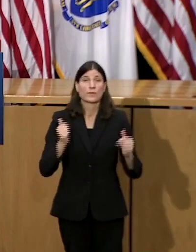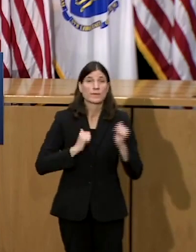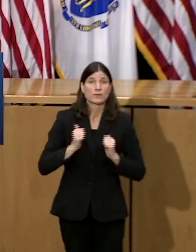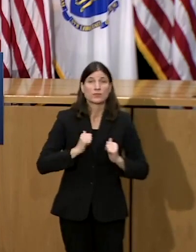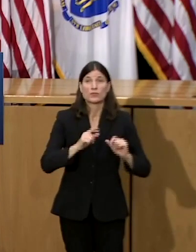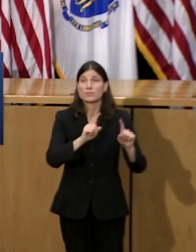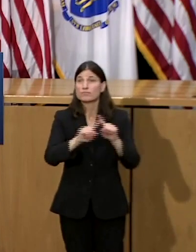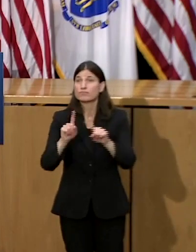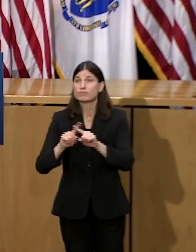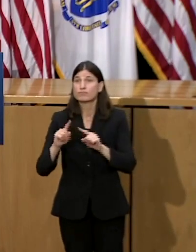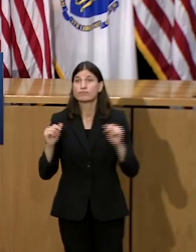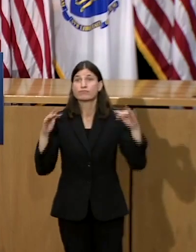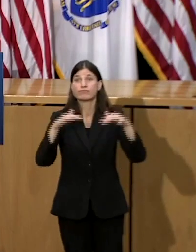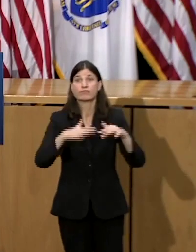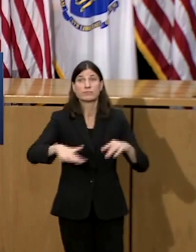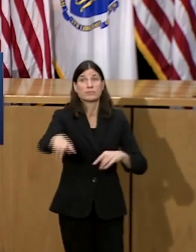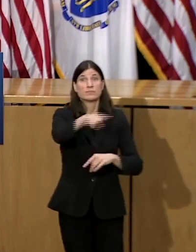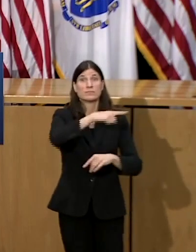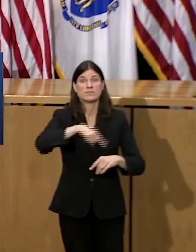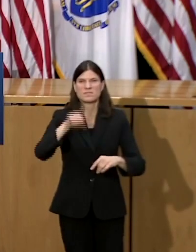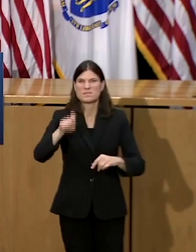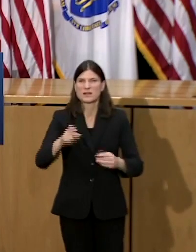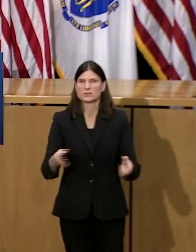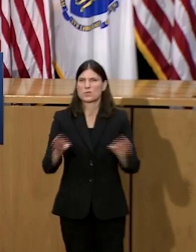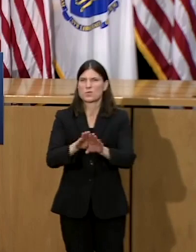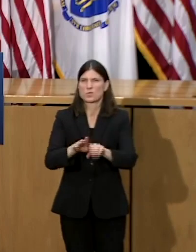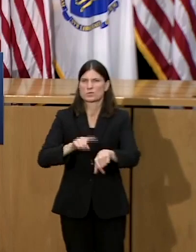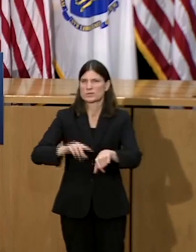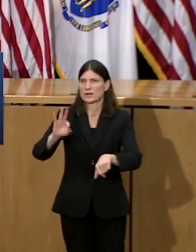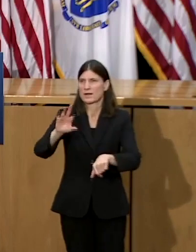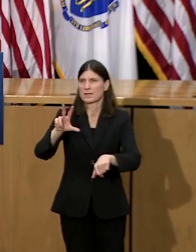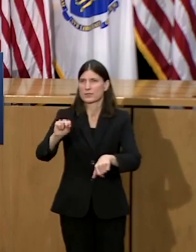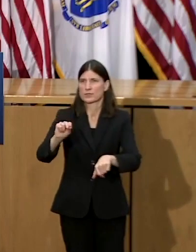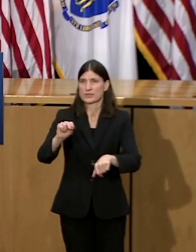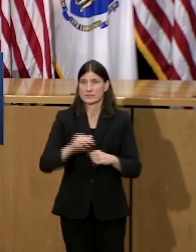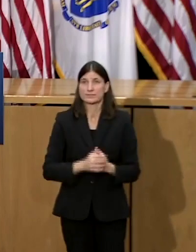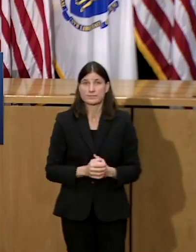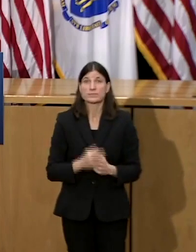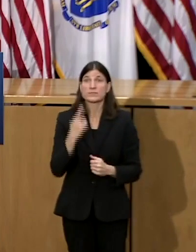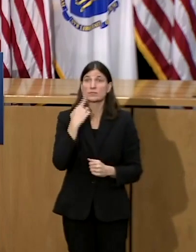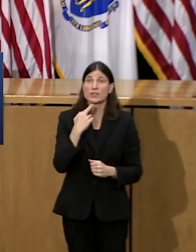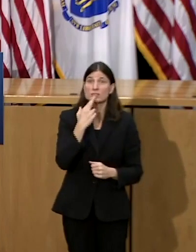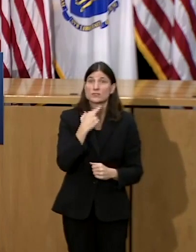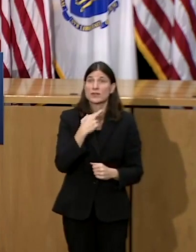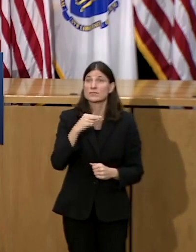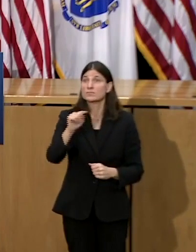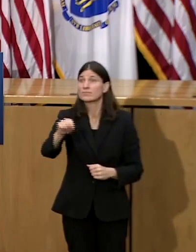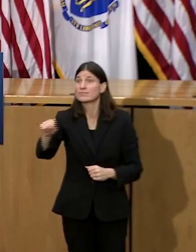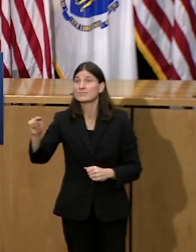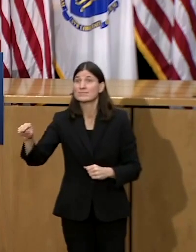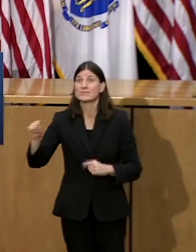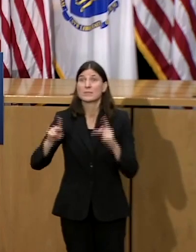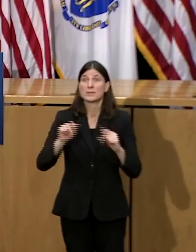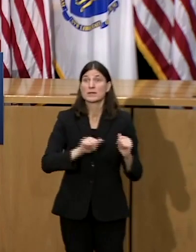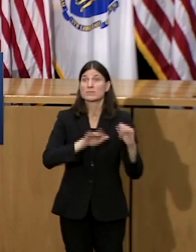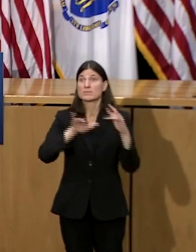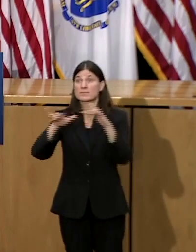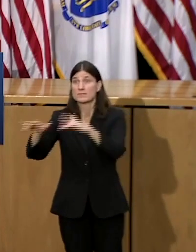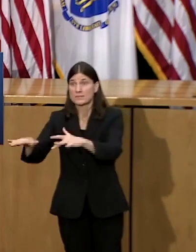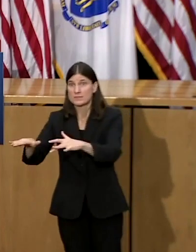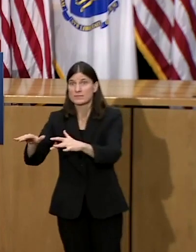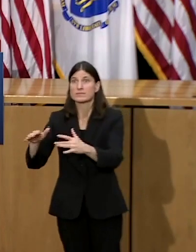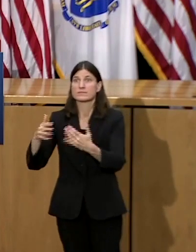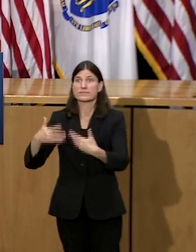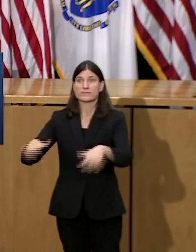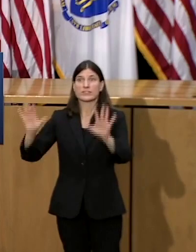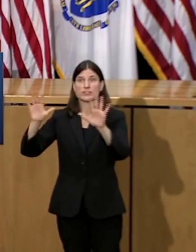close at 9:30. Restaurants must seat and serve customers by 9:30 and close by 10. I've also